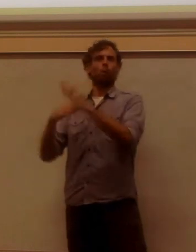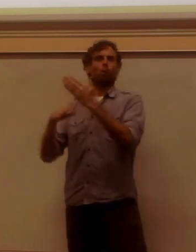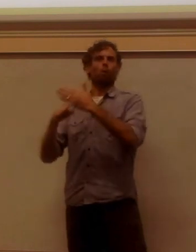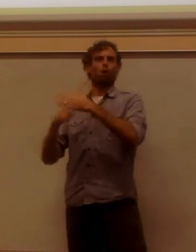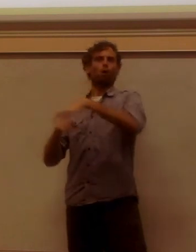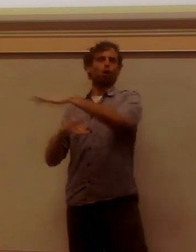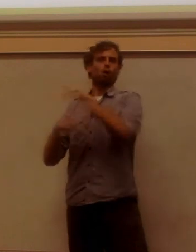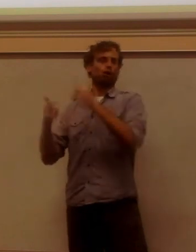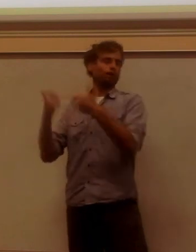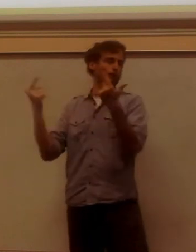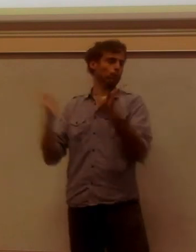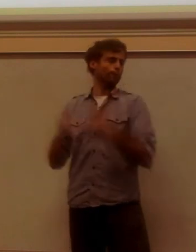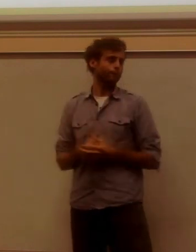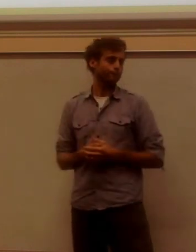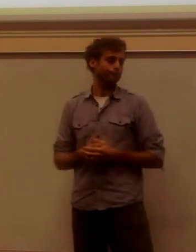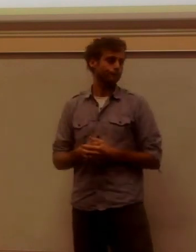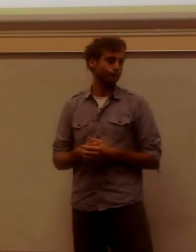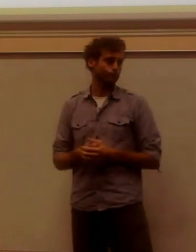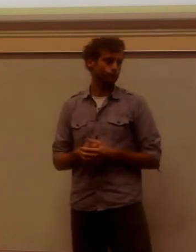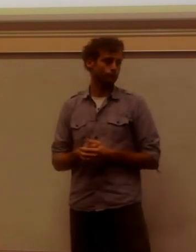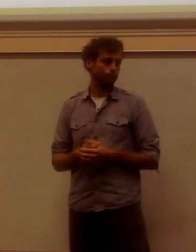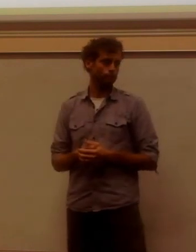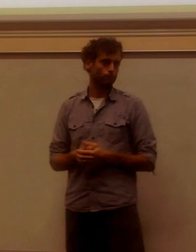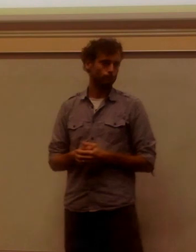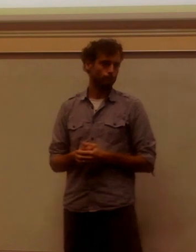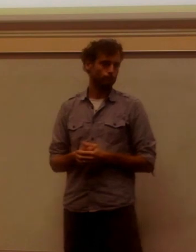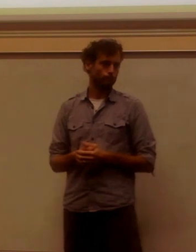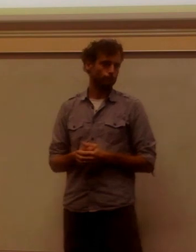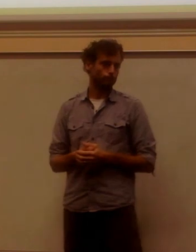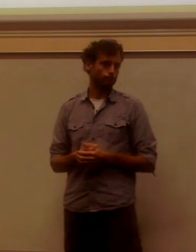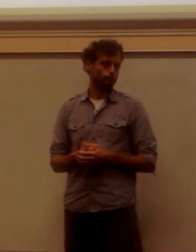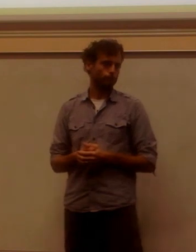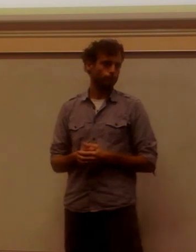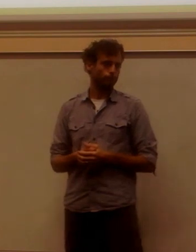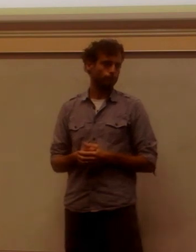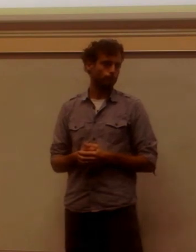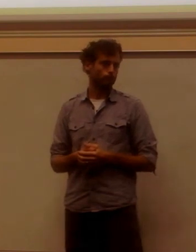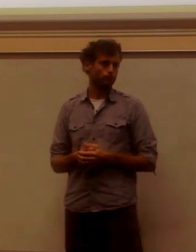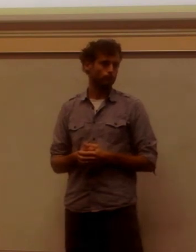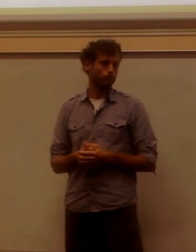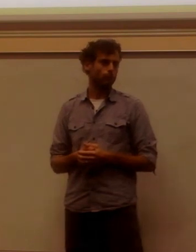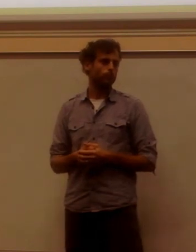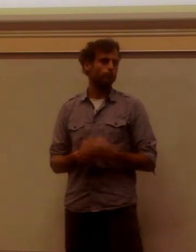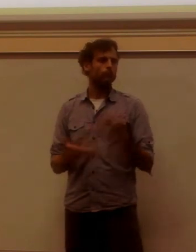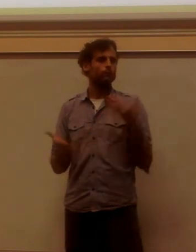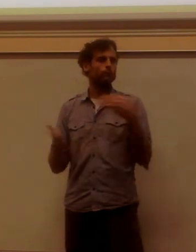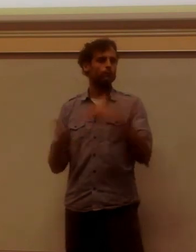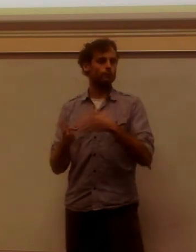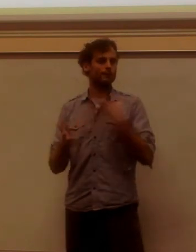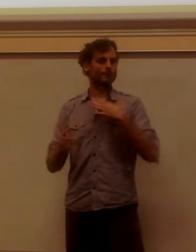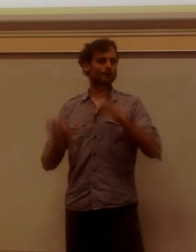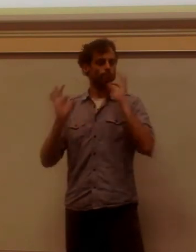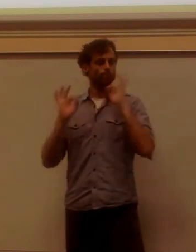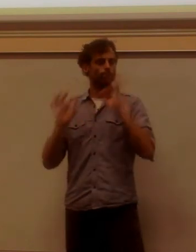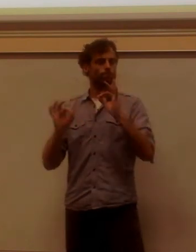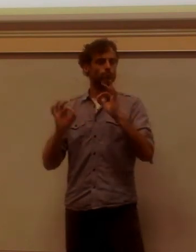would need to ensure that interpreters within any part of this political process should be fully trained and assessed for competence.